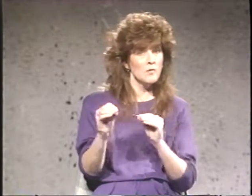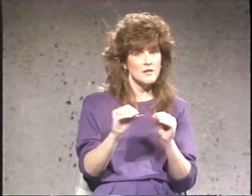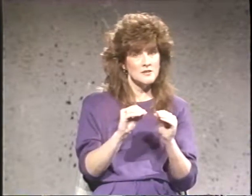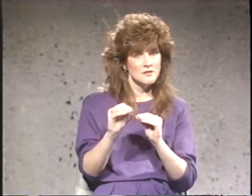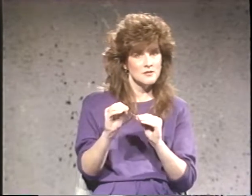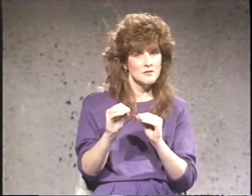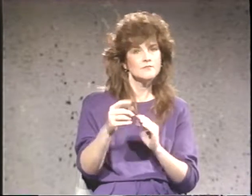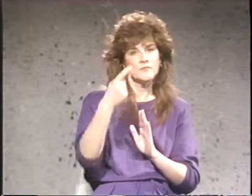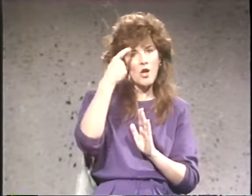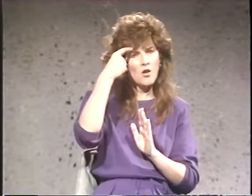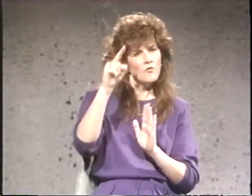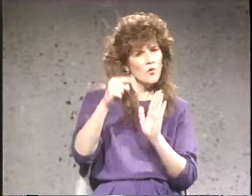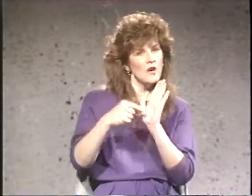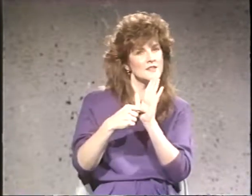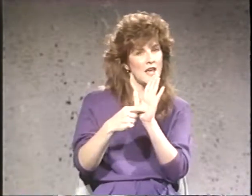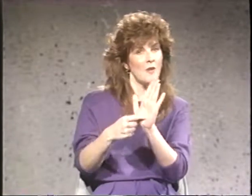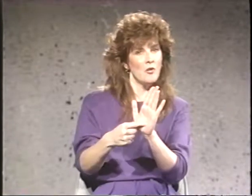movements. For example,